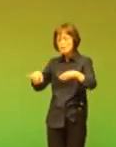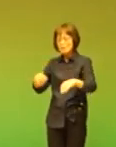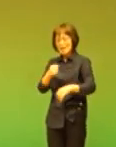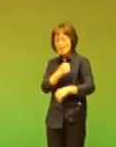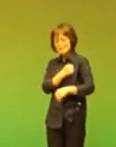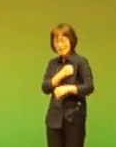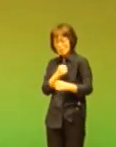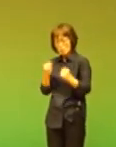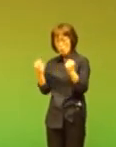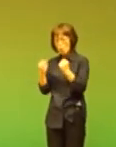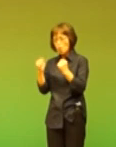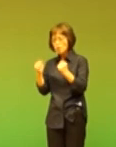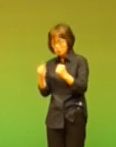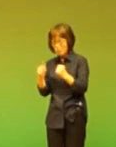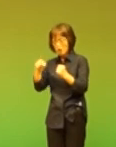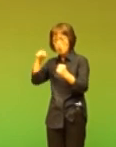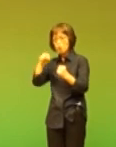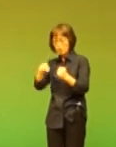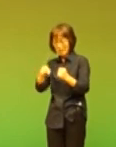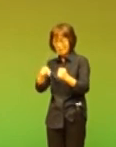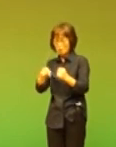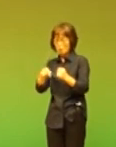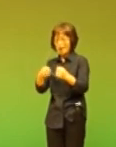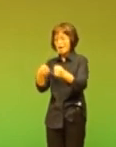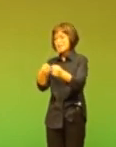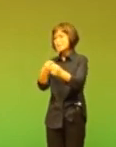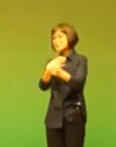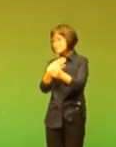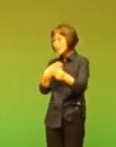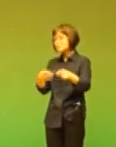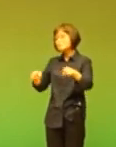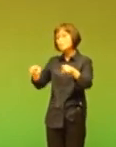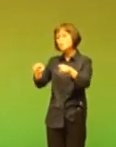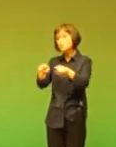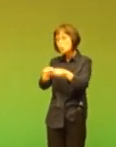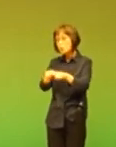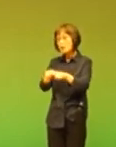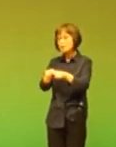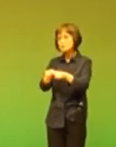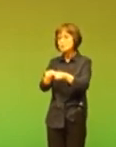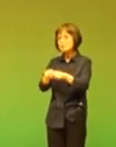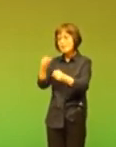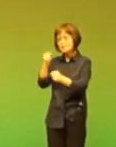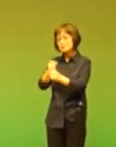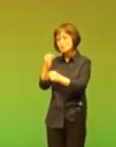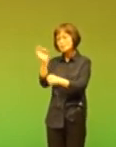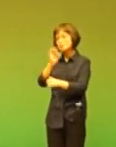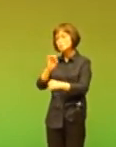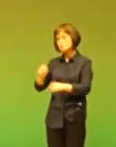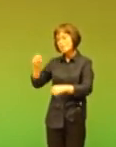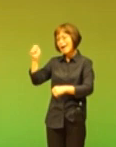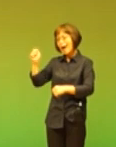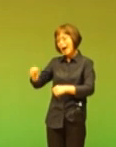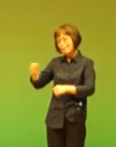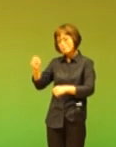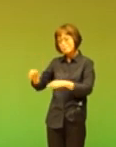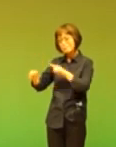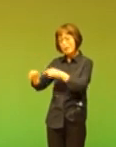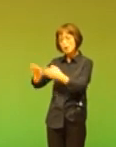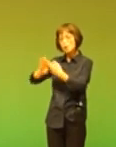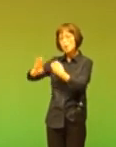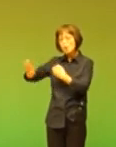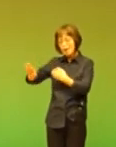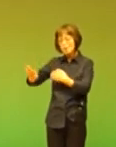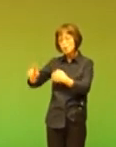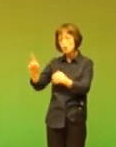collateral damage. Construction requires more than a hammer. The rising of the oceans